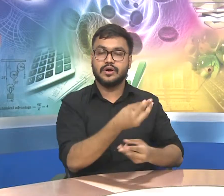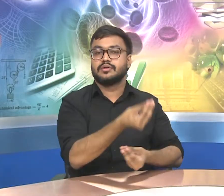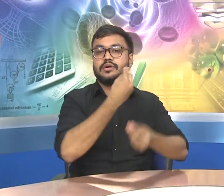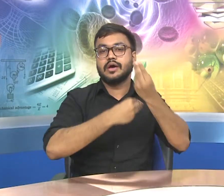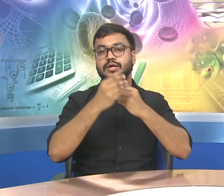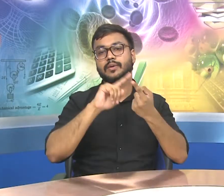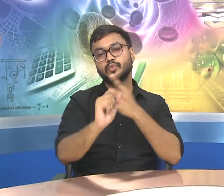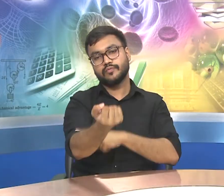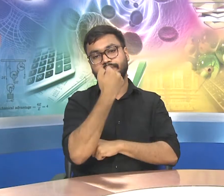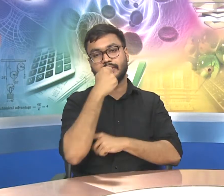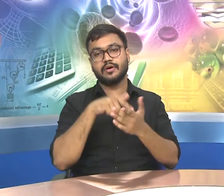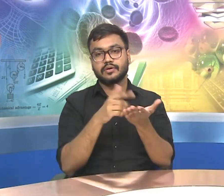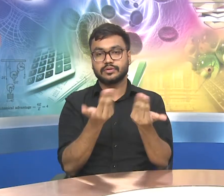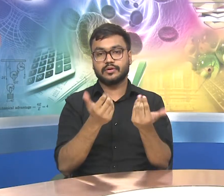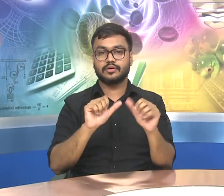energy.